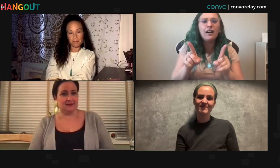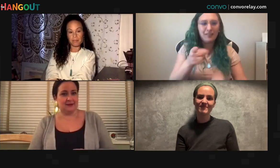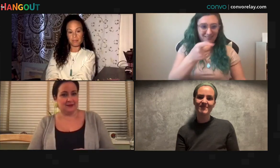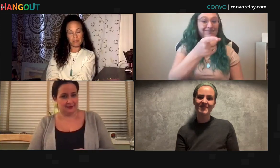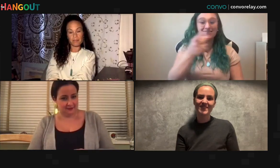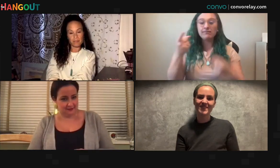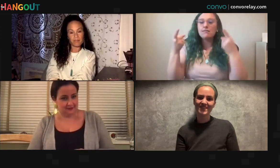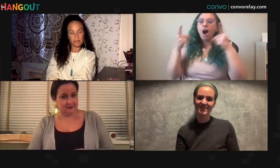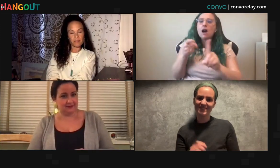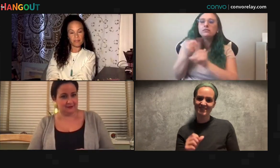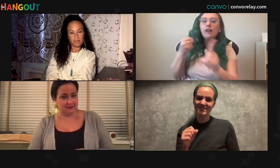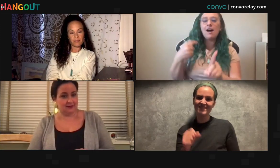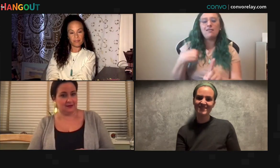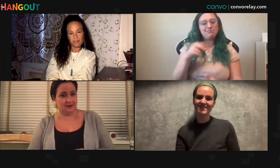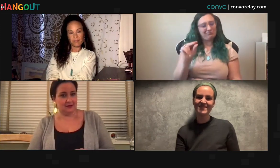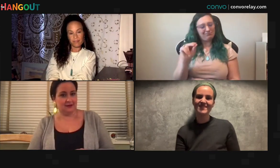it. That's right.